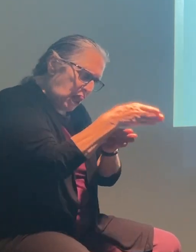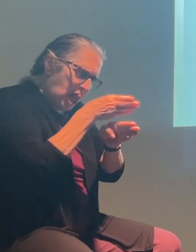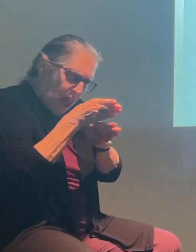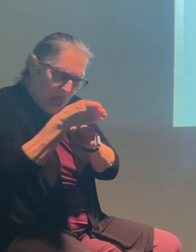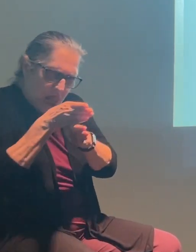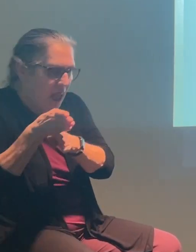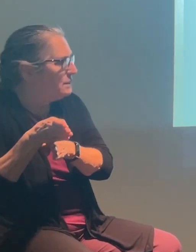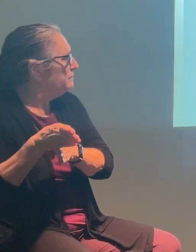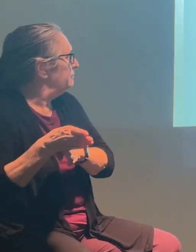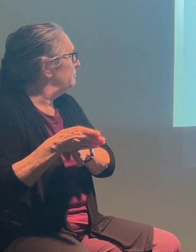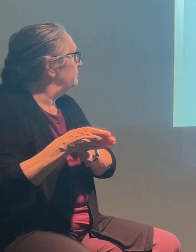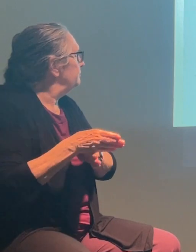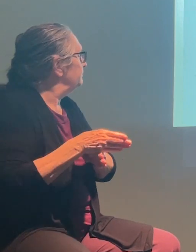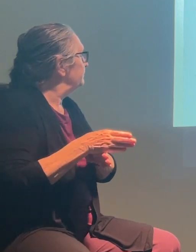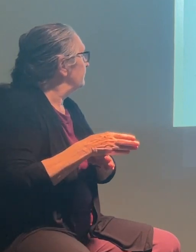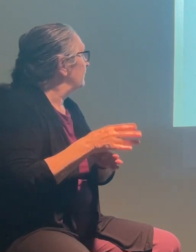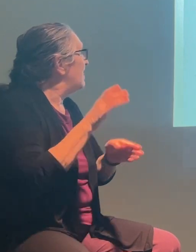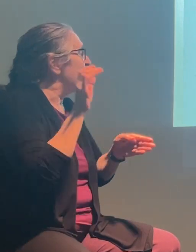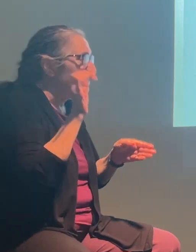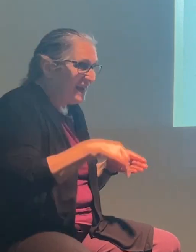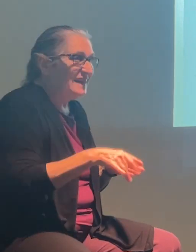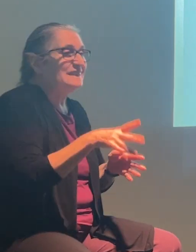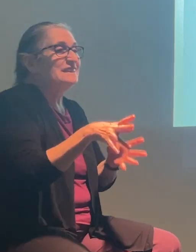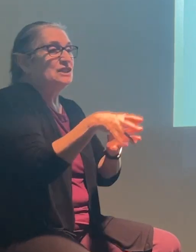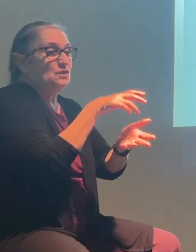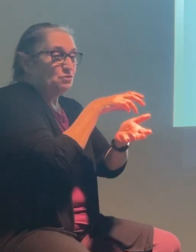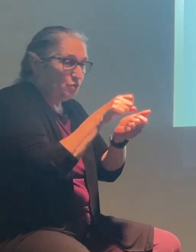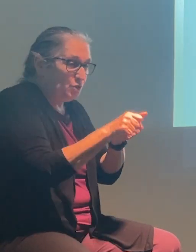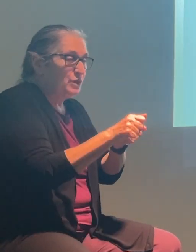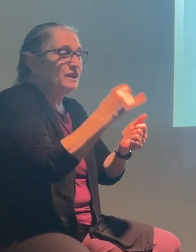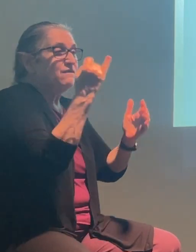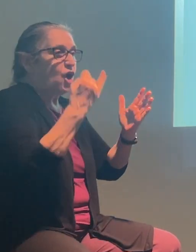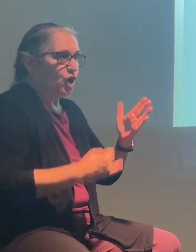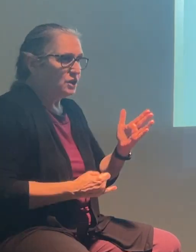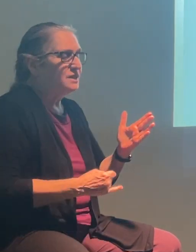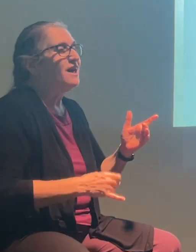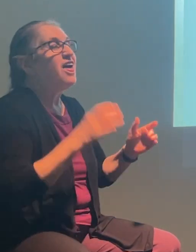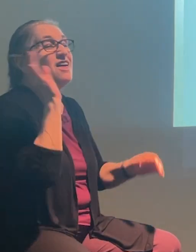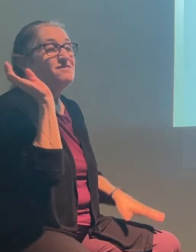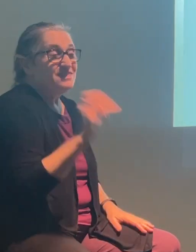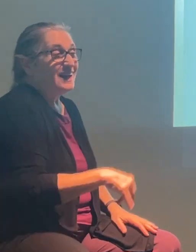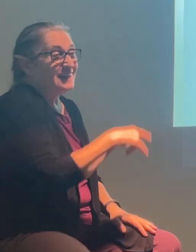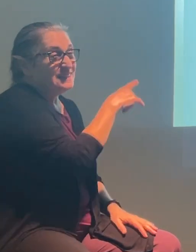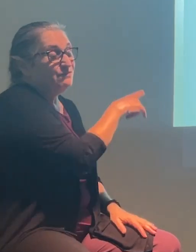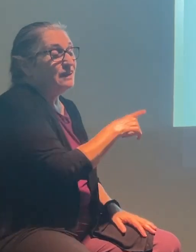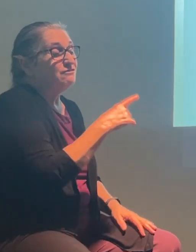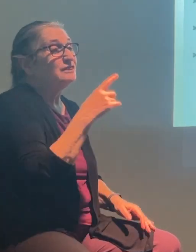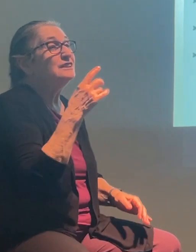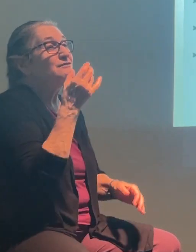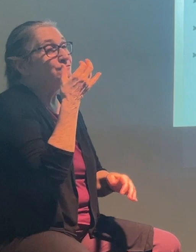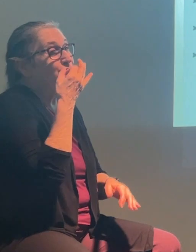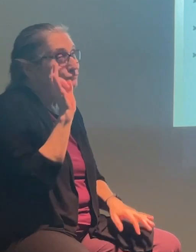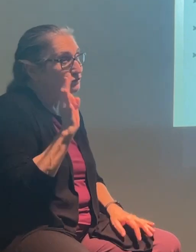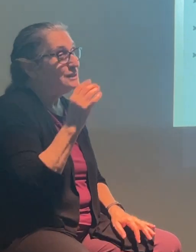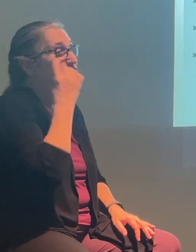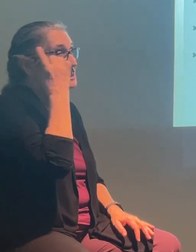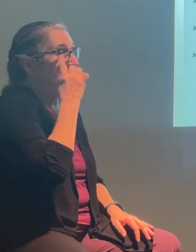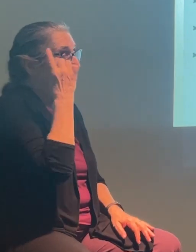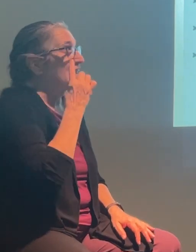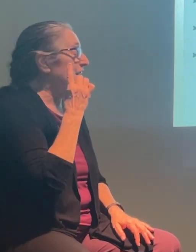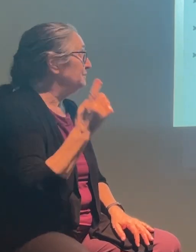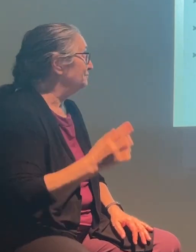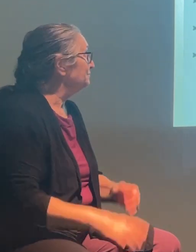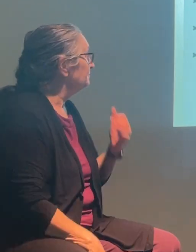that is the ruin of art, which is completely correct, but this is a very French thinking in many ways for some of the artists.